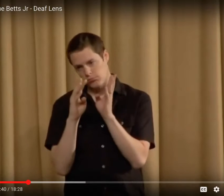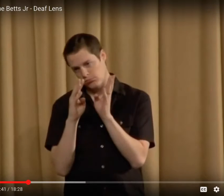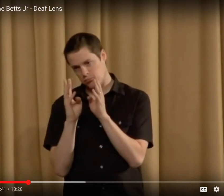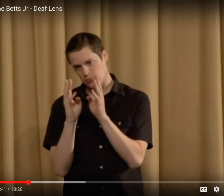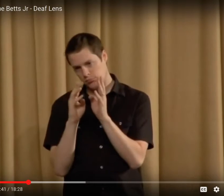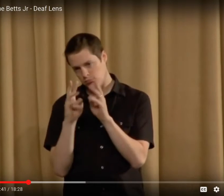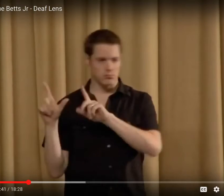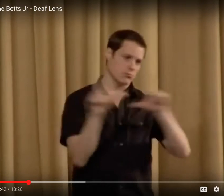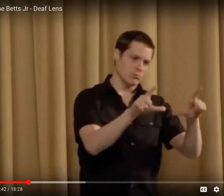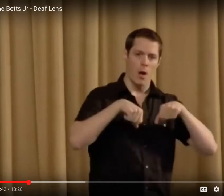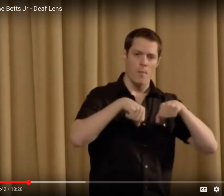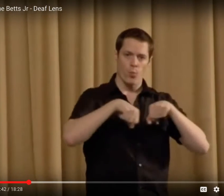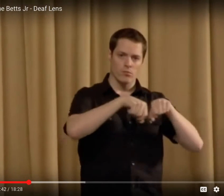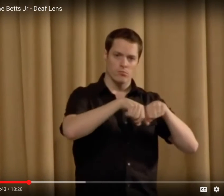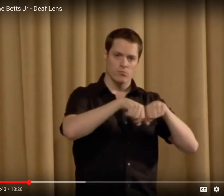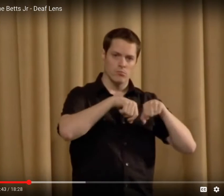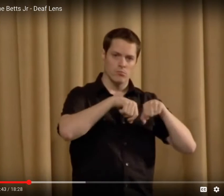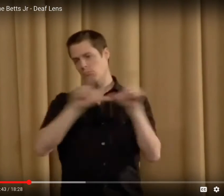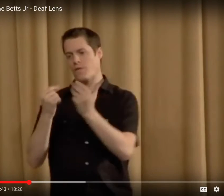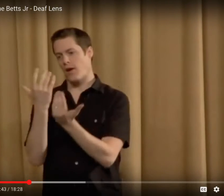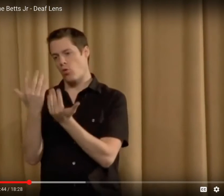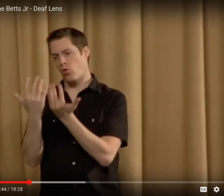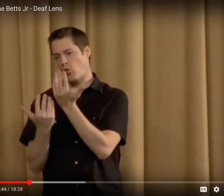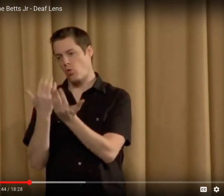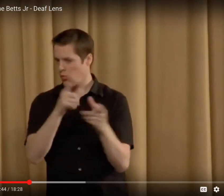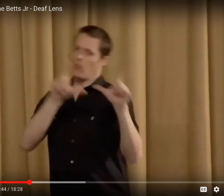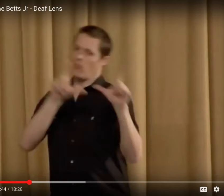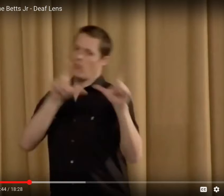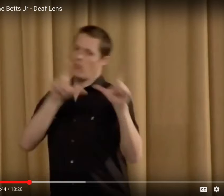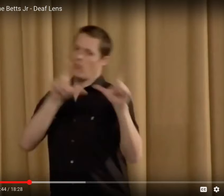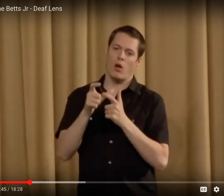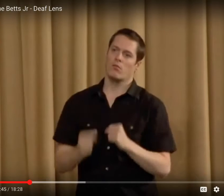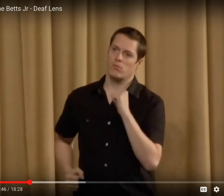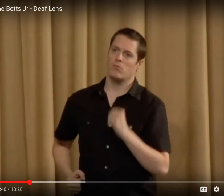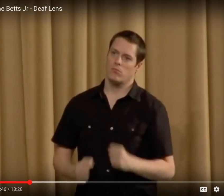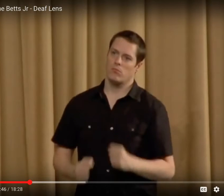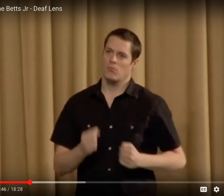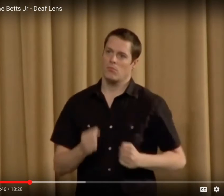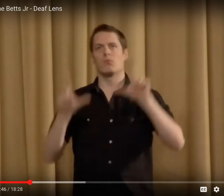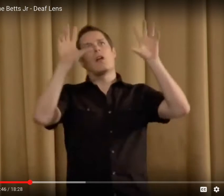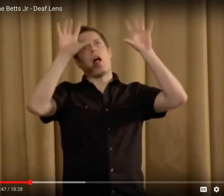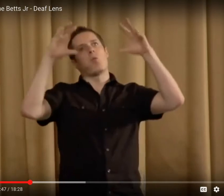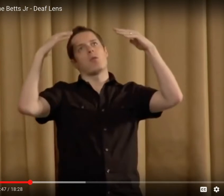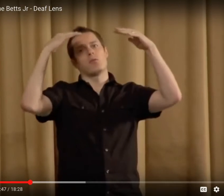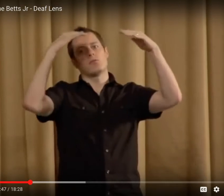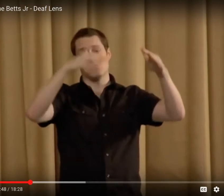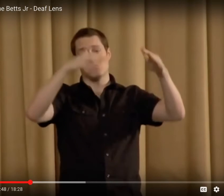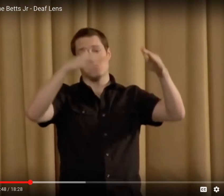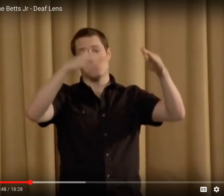and shirtless, and then it went to like, blades of grass in the wind, and then went to a mower, and then it went to fire burning, and then went to a man running, and then it zoomed